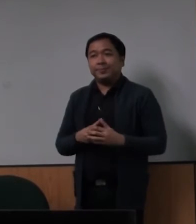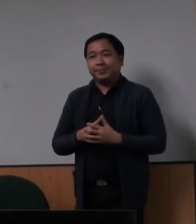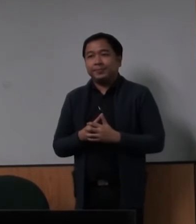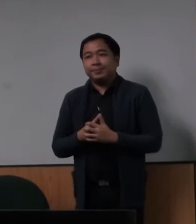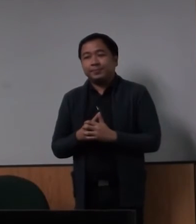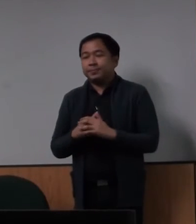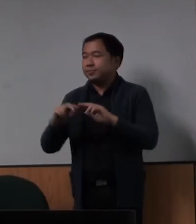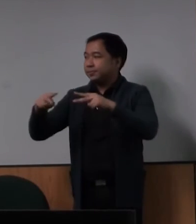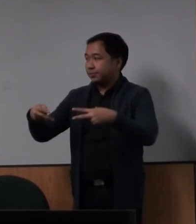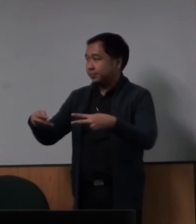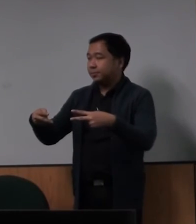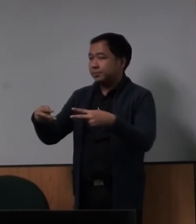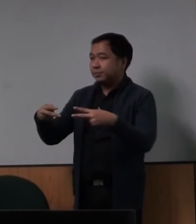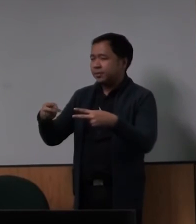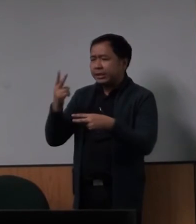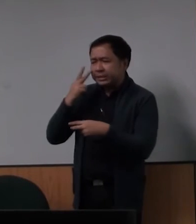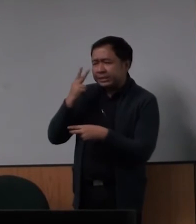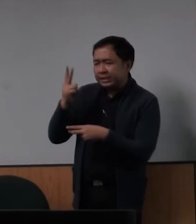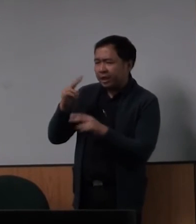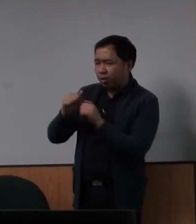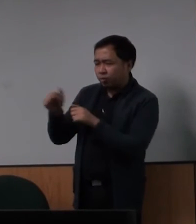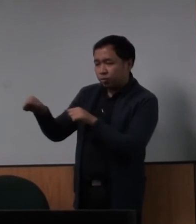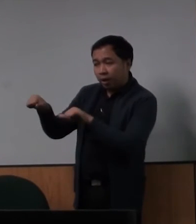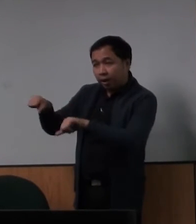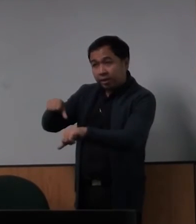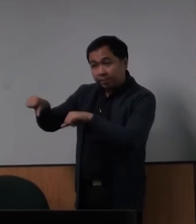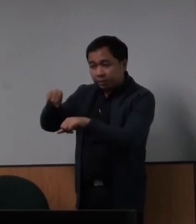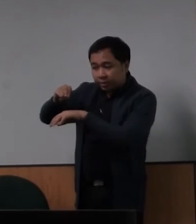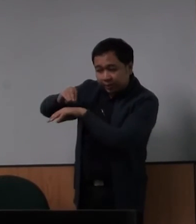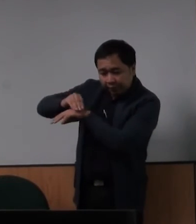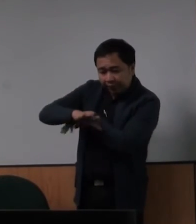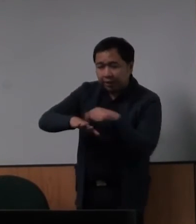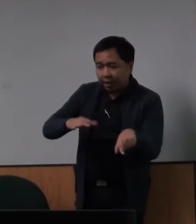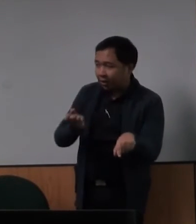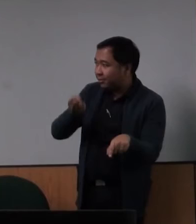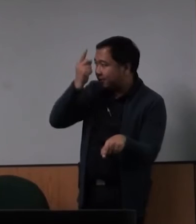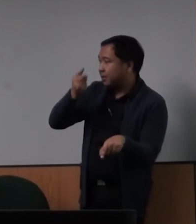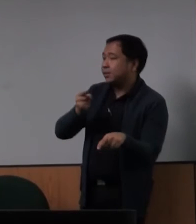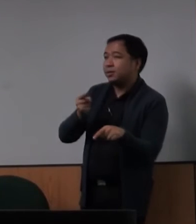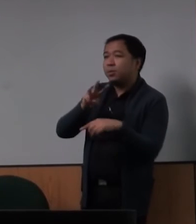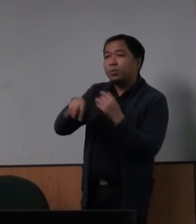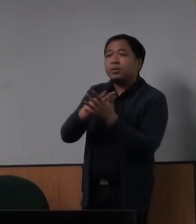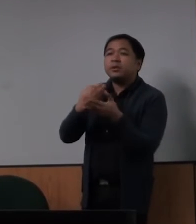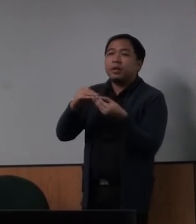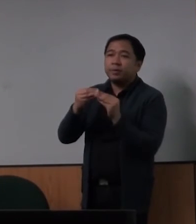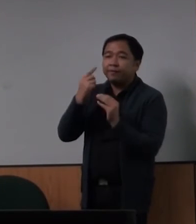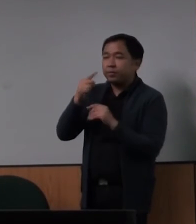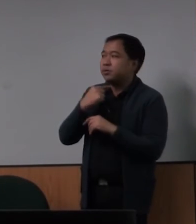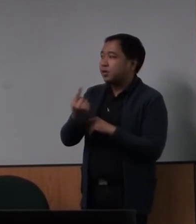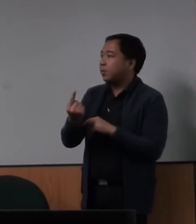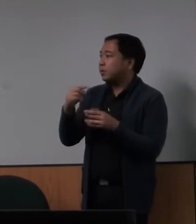And then second is to determine the effect of the tool in the comprehension of full numbers for the grade 1 deaf